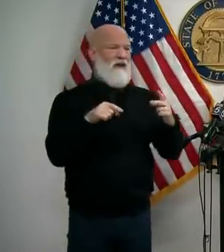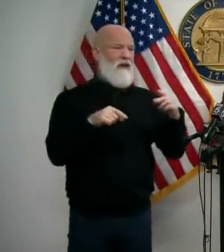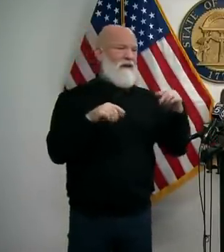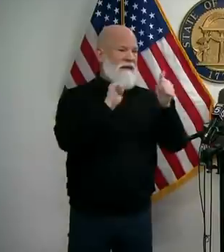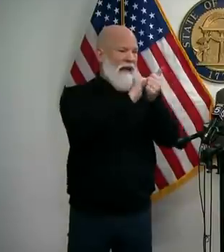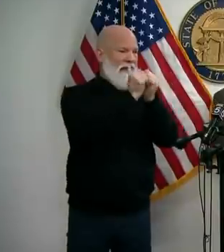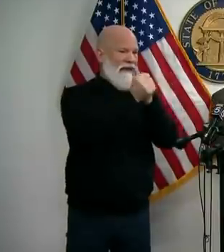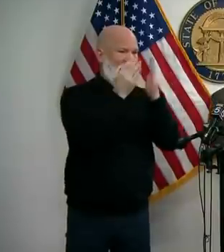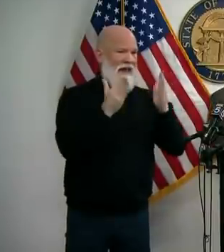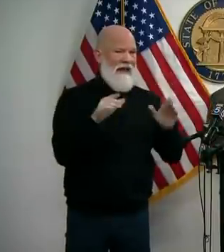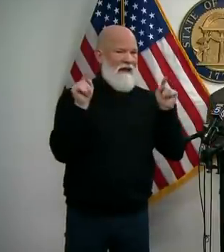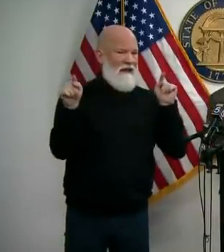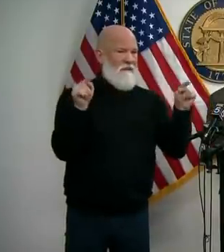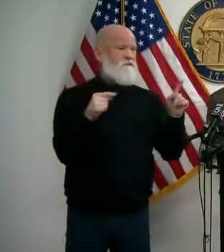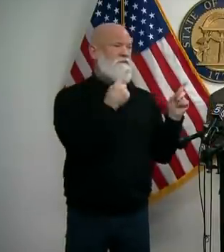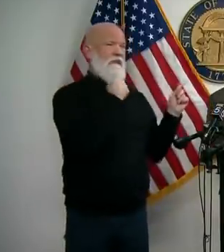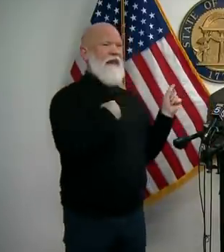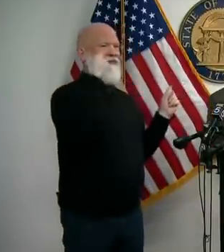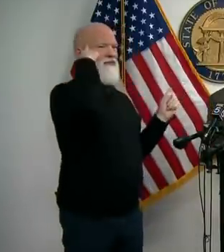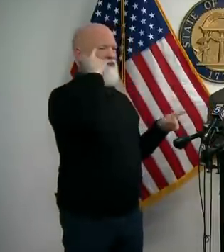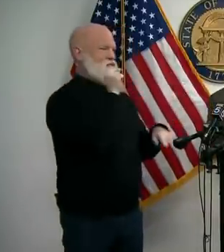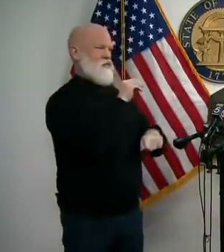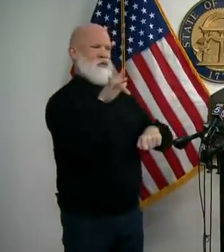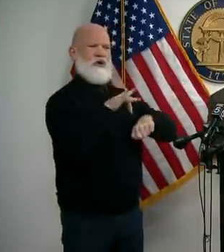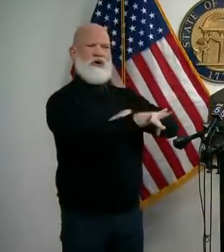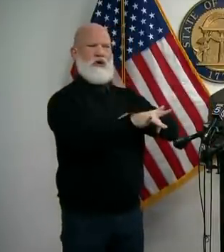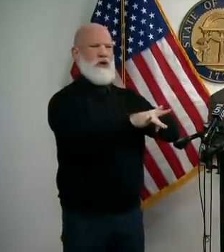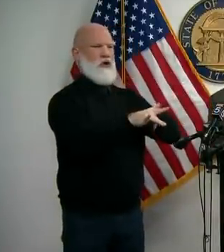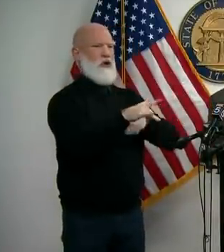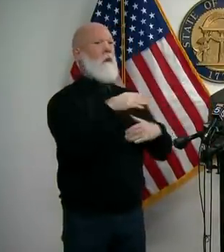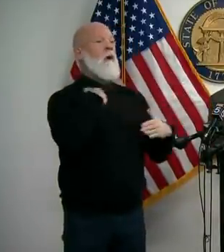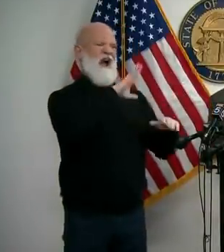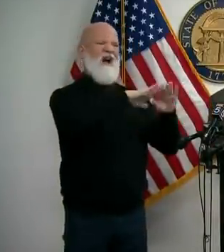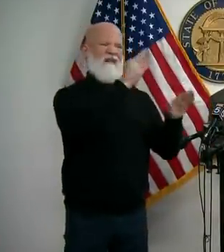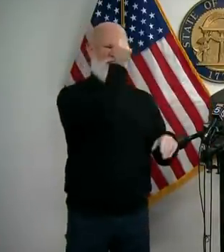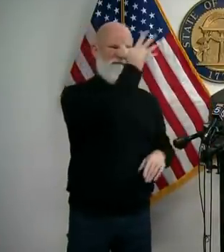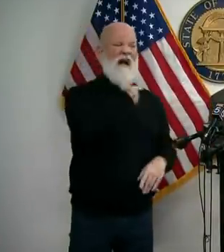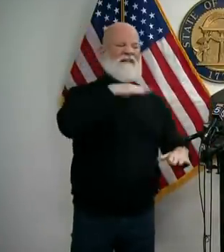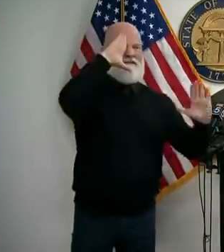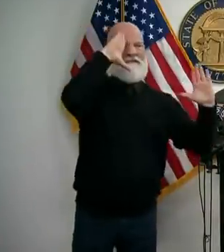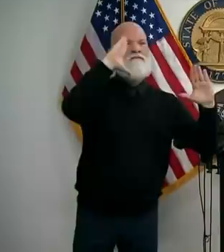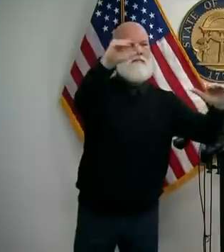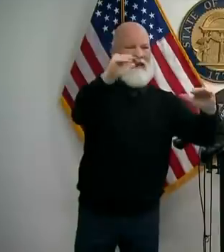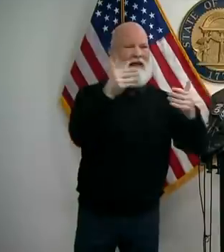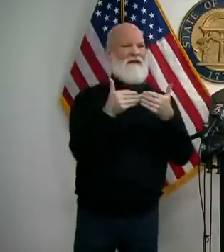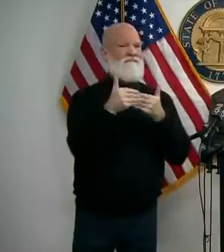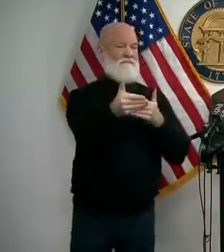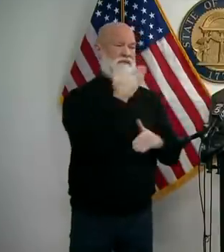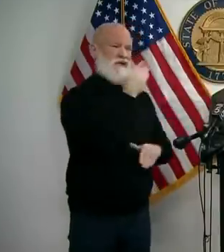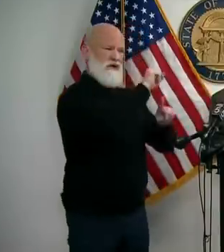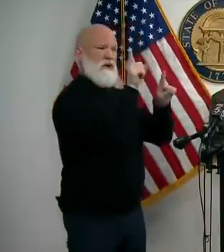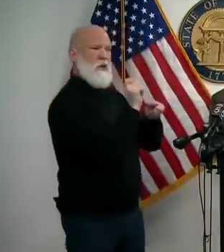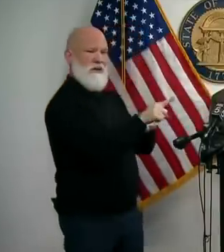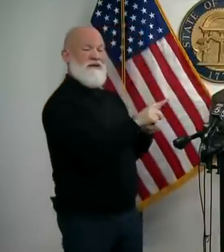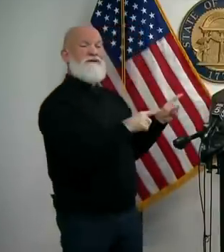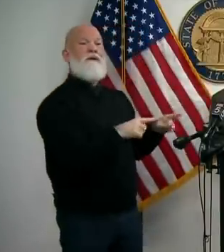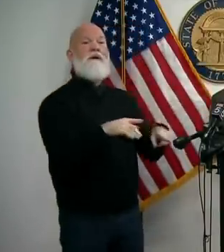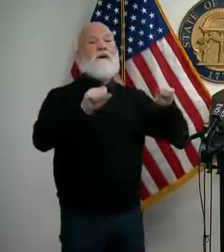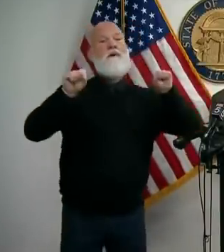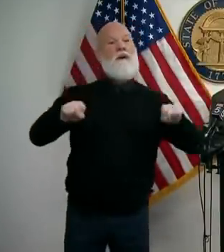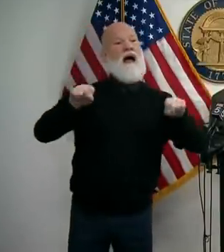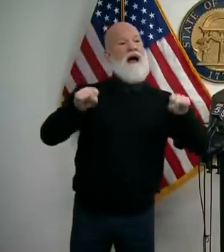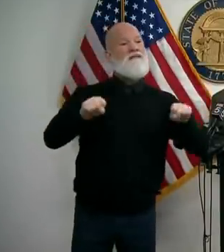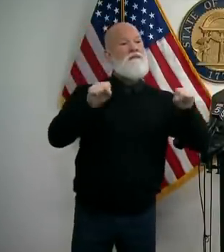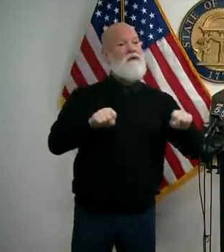indication? I think it's a little early right now for that, but I fully anticipate we will have questions, and there may be legitimate questions out there from people, and it's our job to answer them